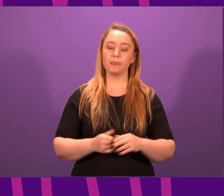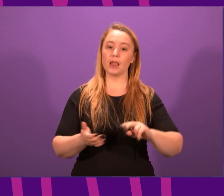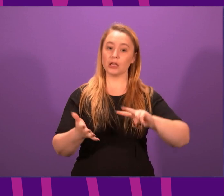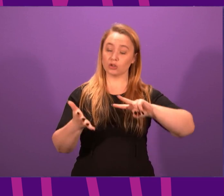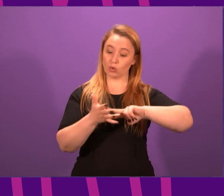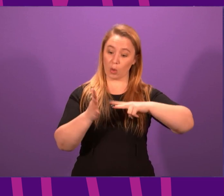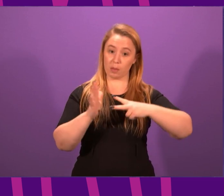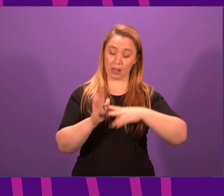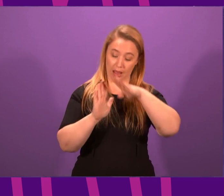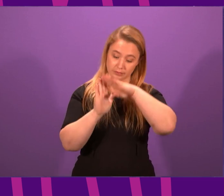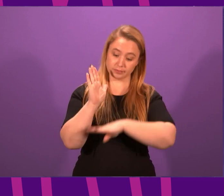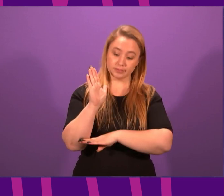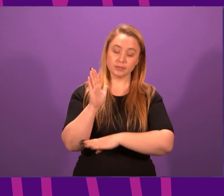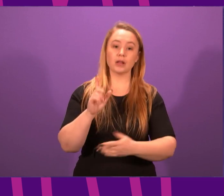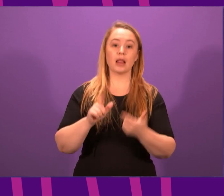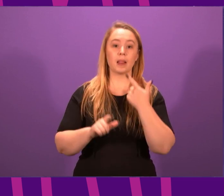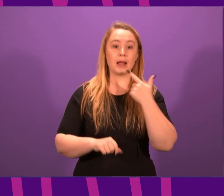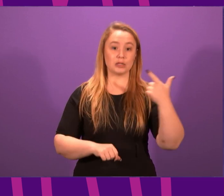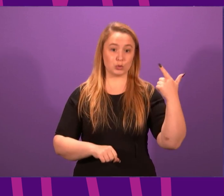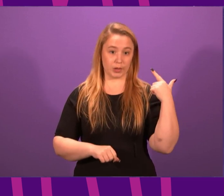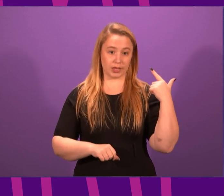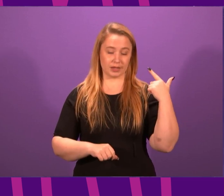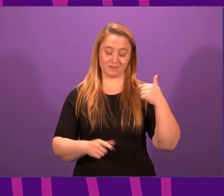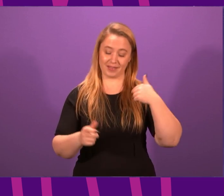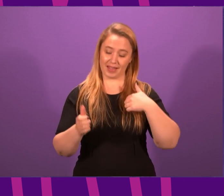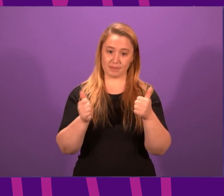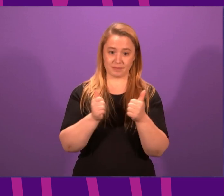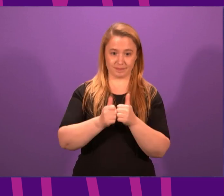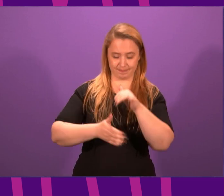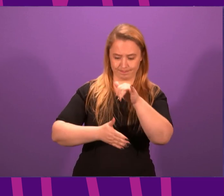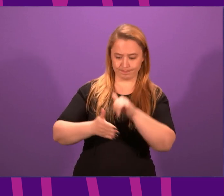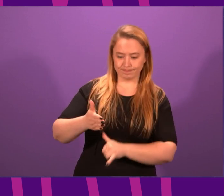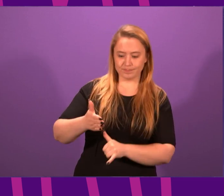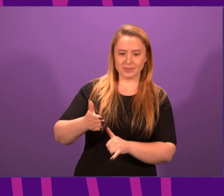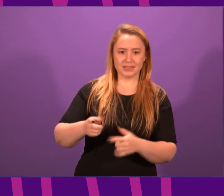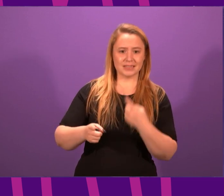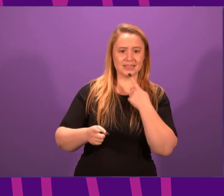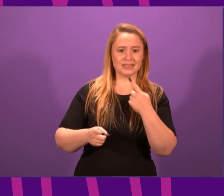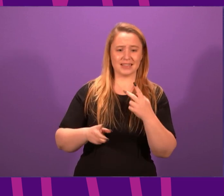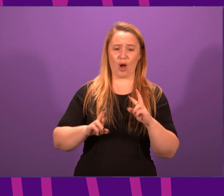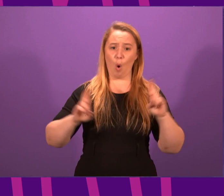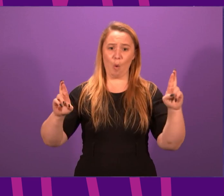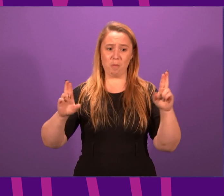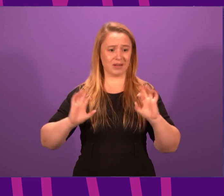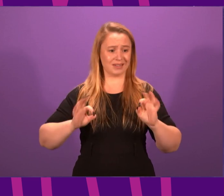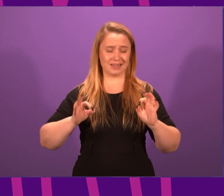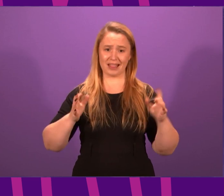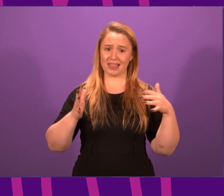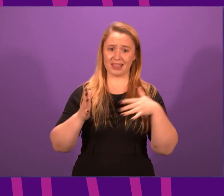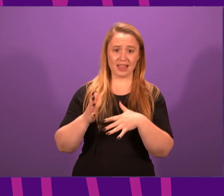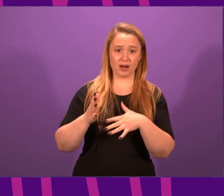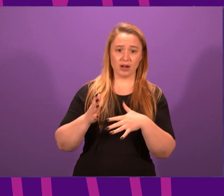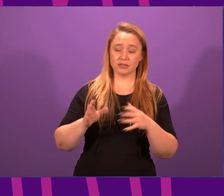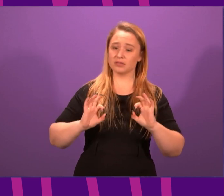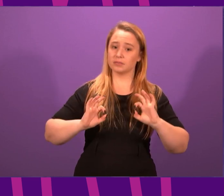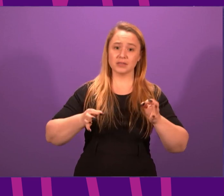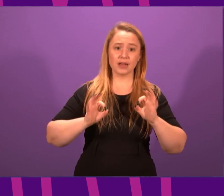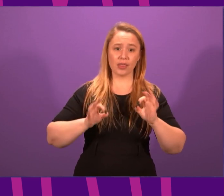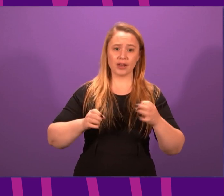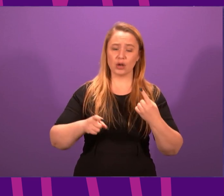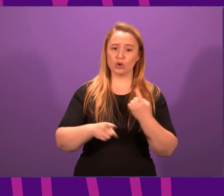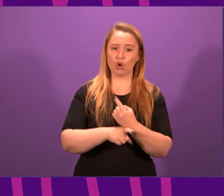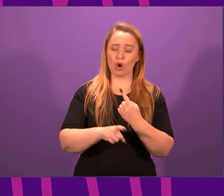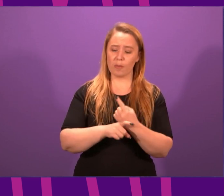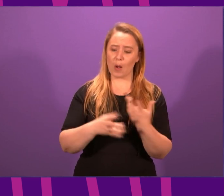by the First Minister last week was, to me, a document devoid of hope, because there was nothing about what needs to happen